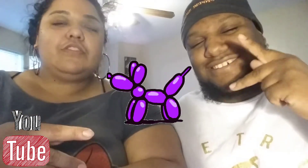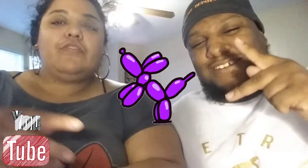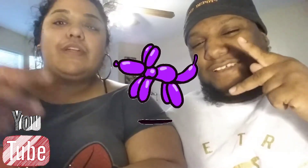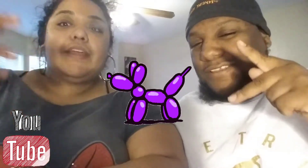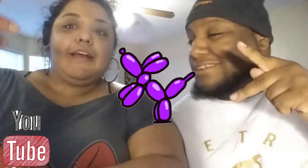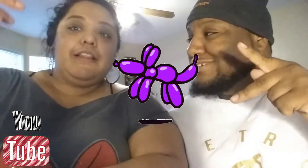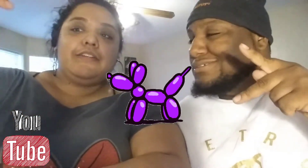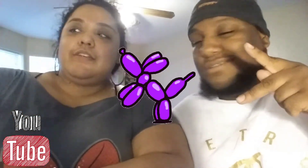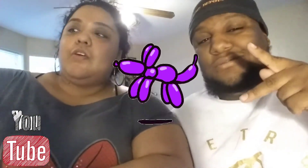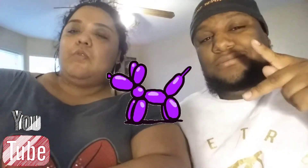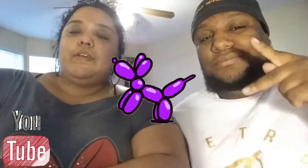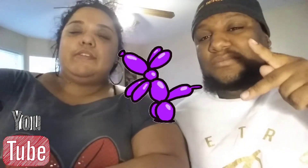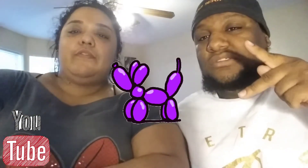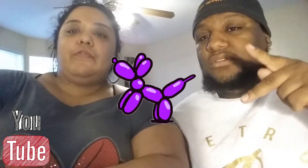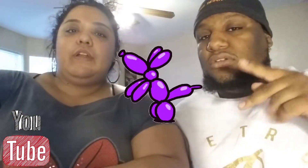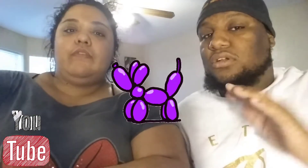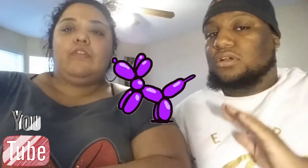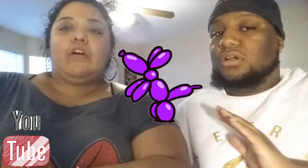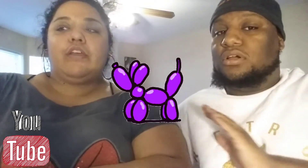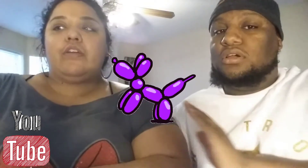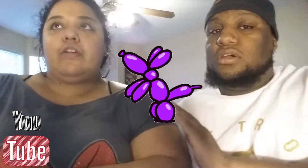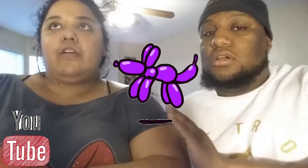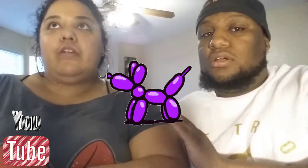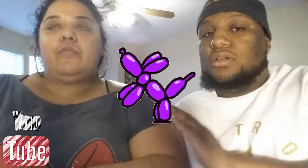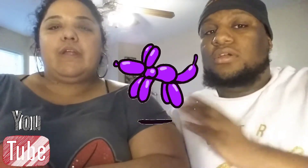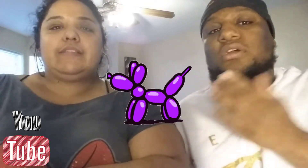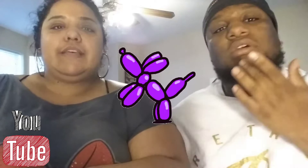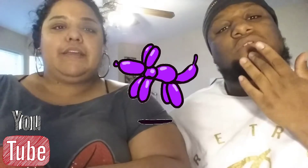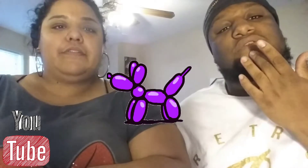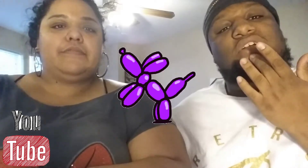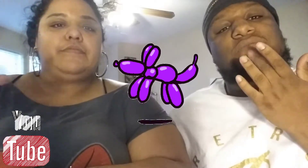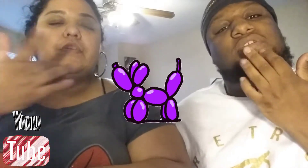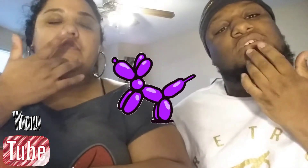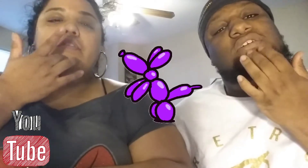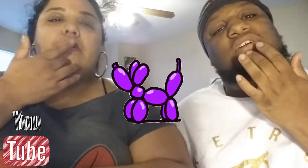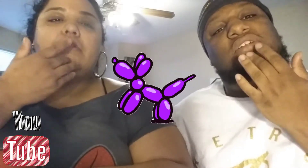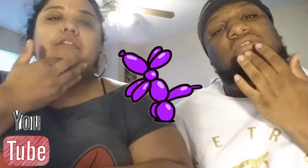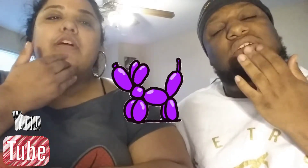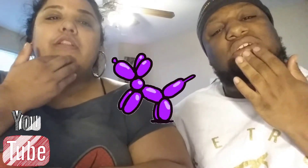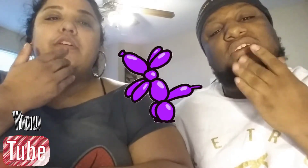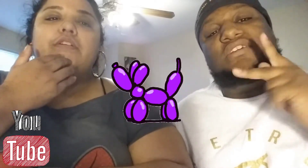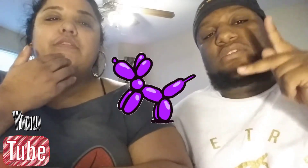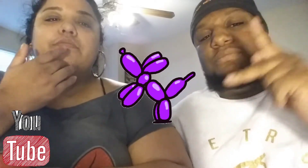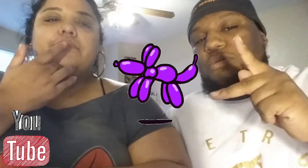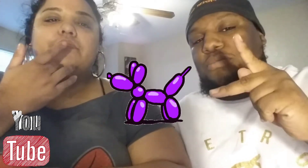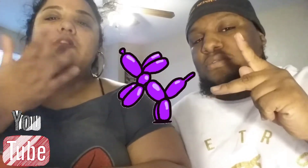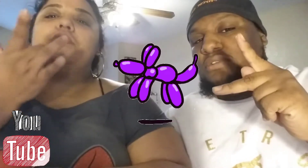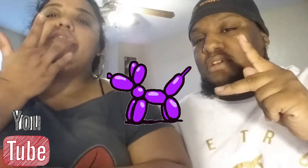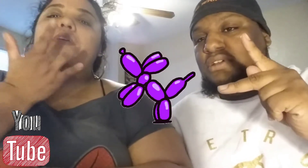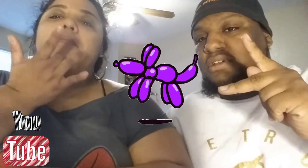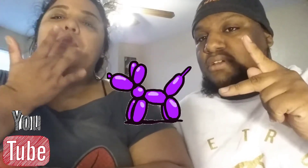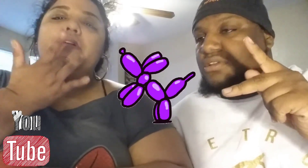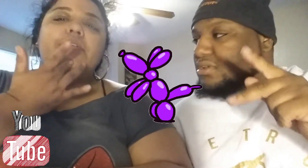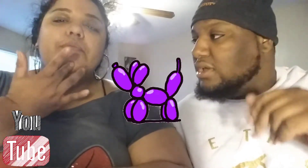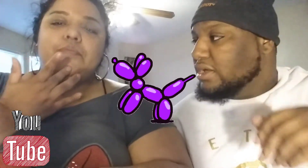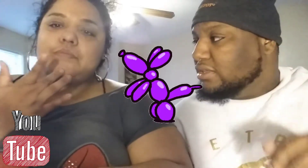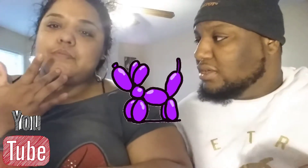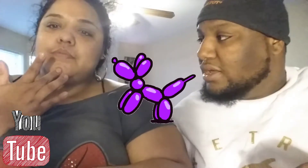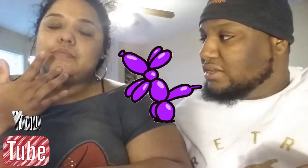don't forget colors are always in front of you on your right side. Favorite color. Color is purple. So favorite. I got that. I did